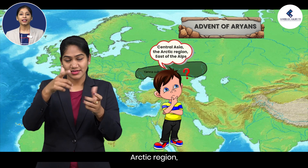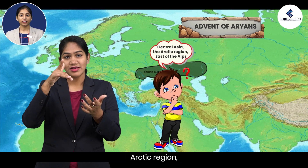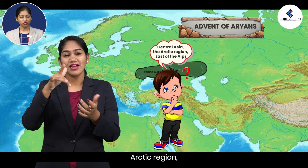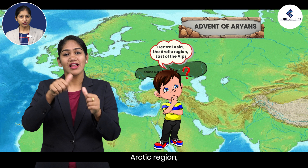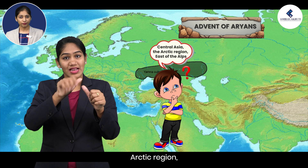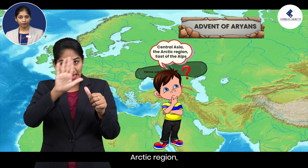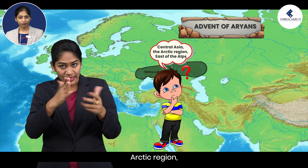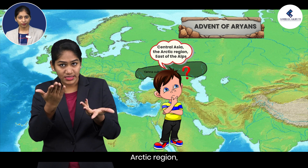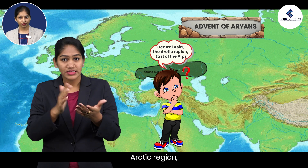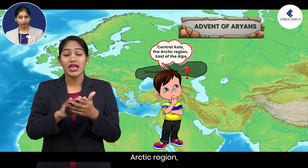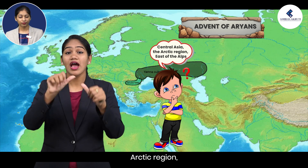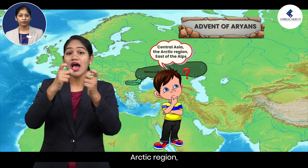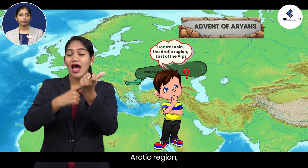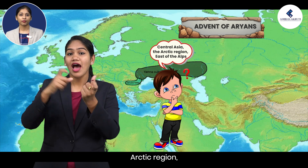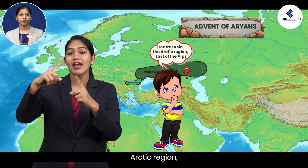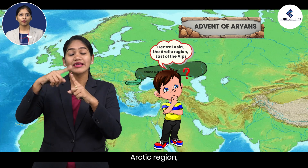Arctic region,